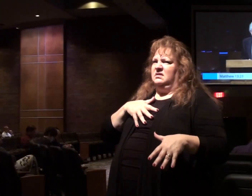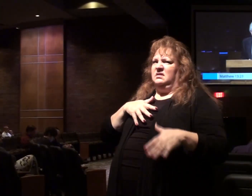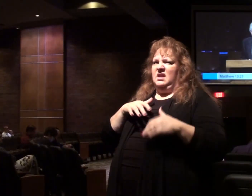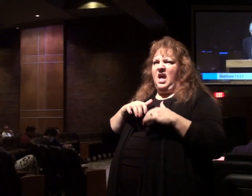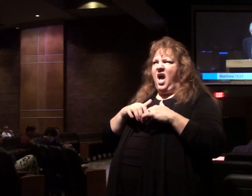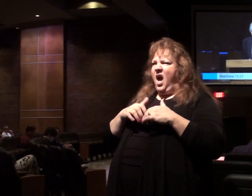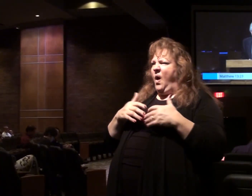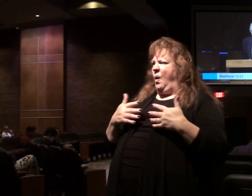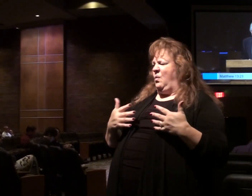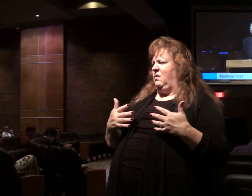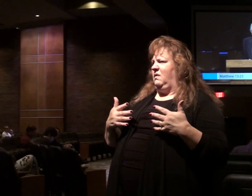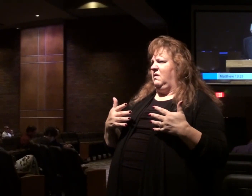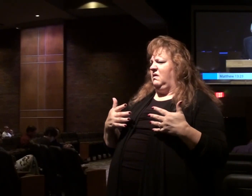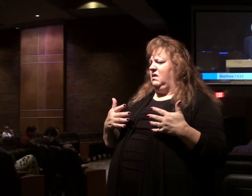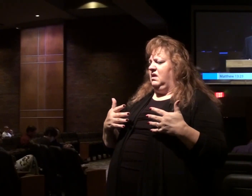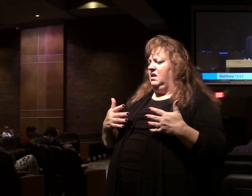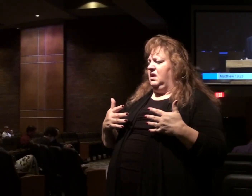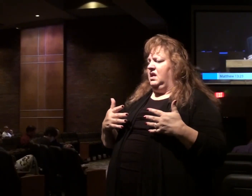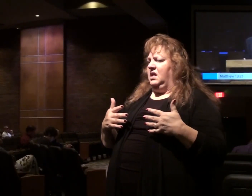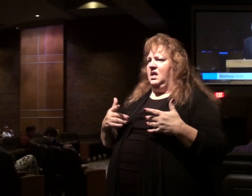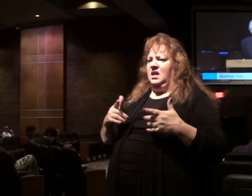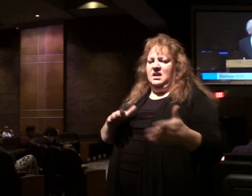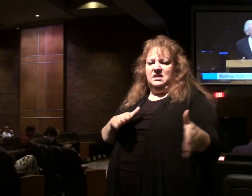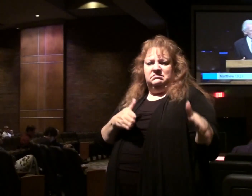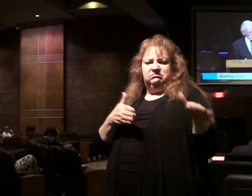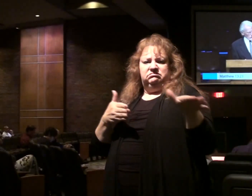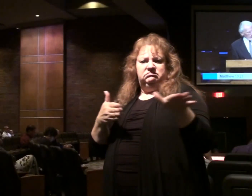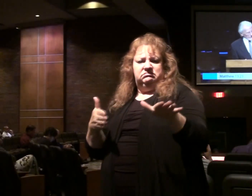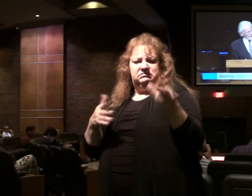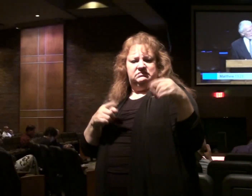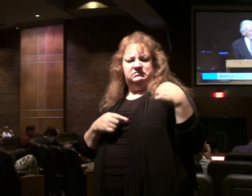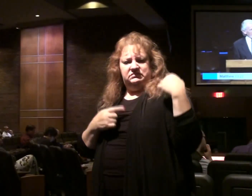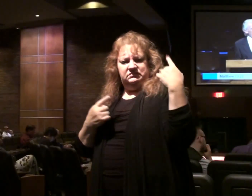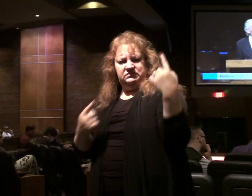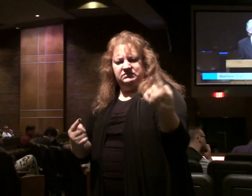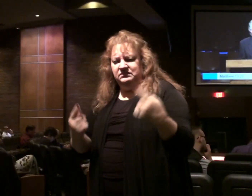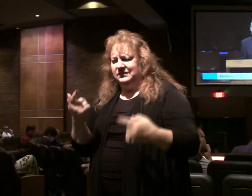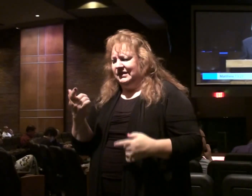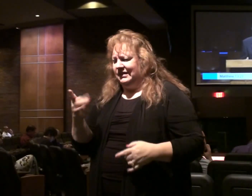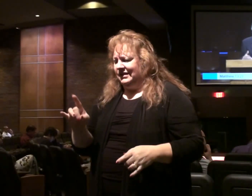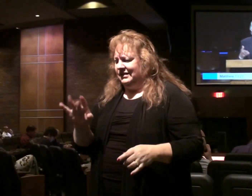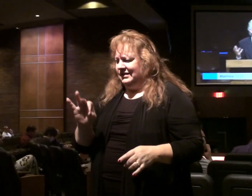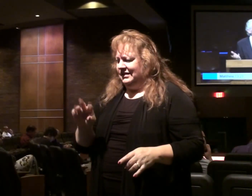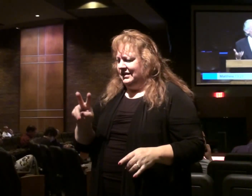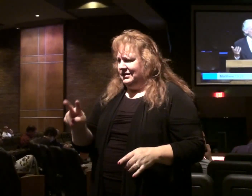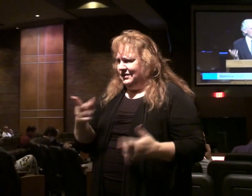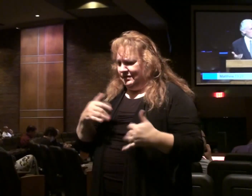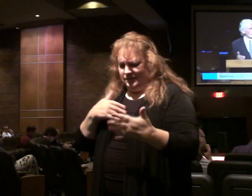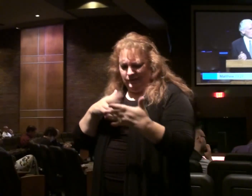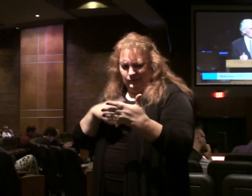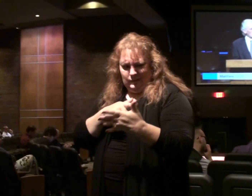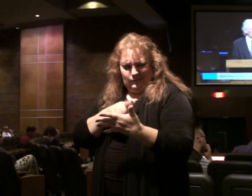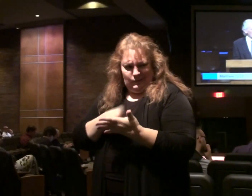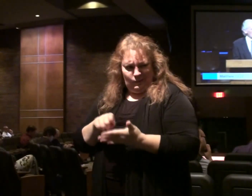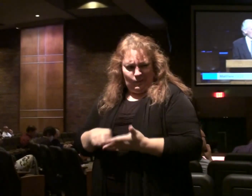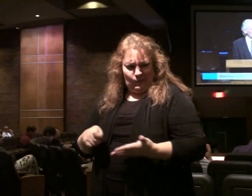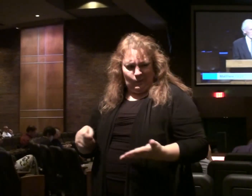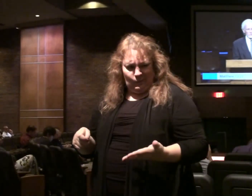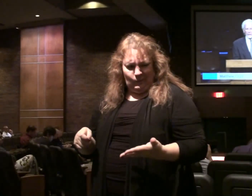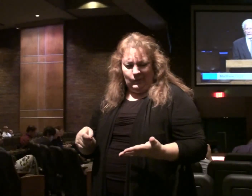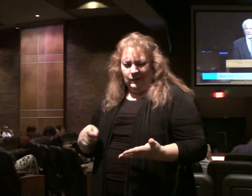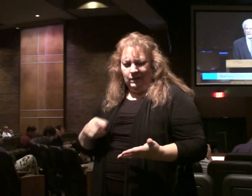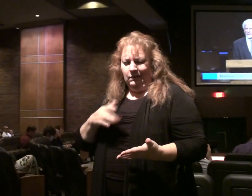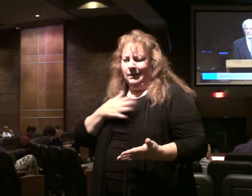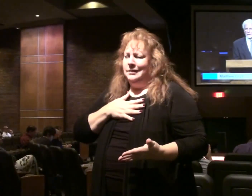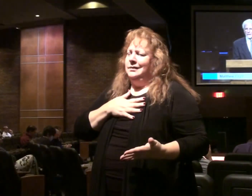this? He's been dead since 1892, and I'm still reading stuff he writes and